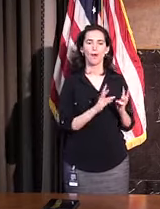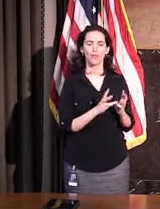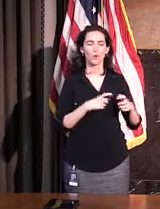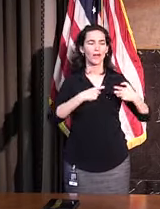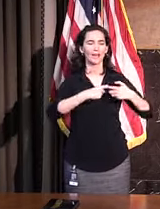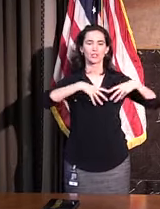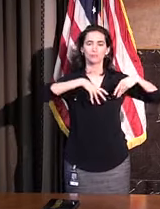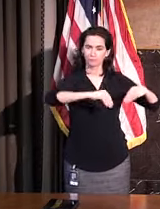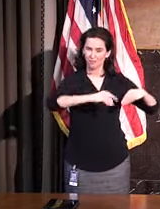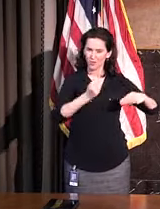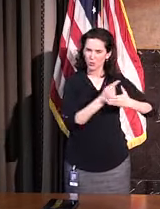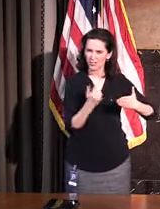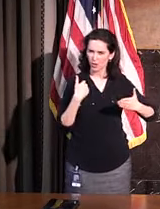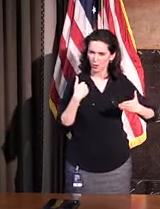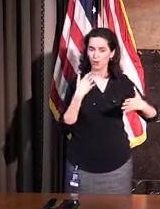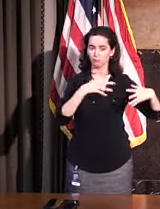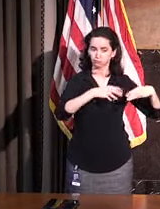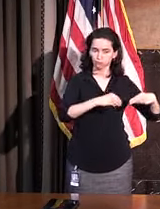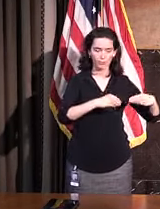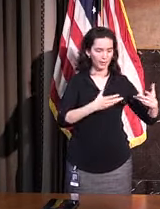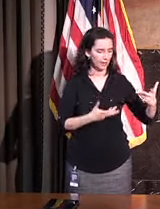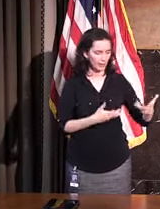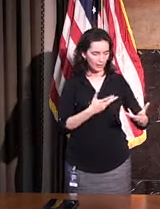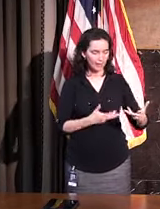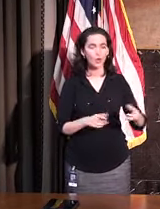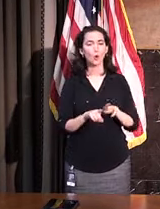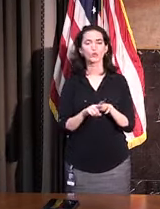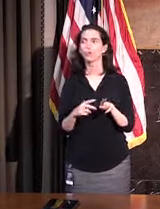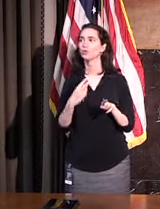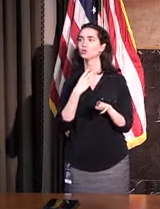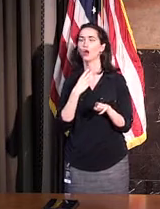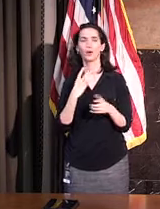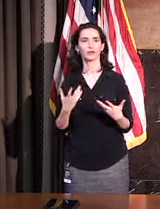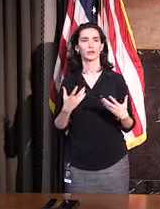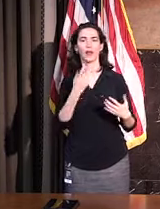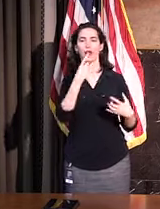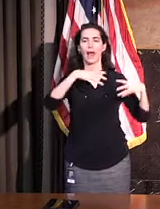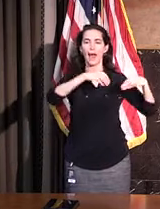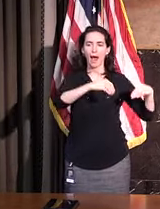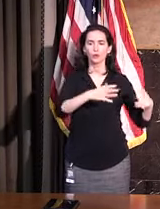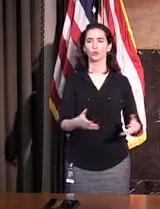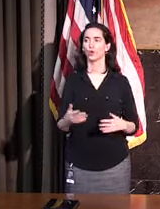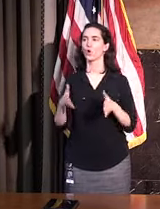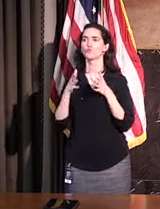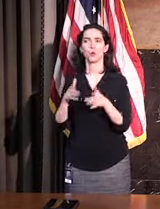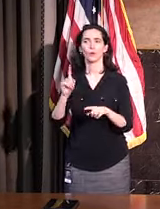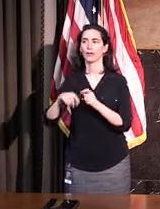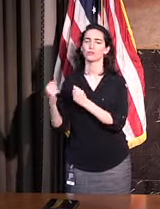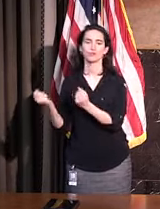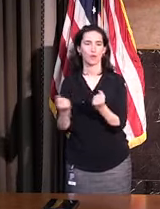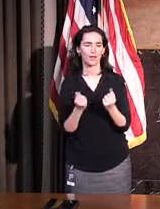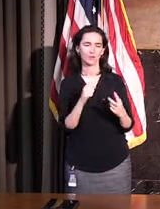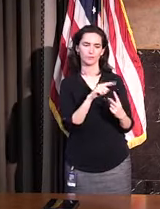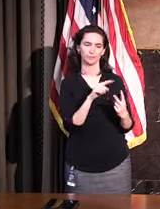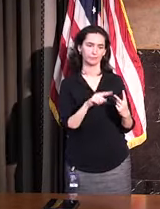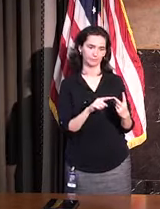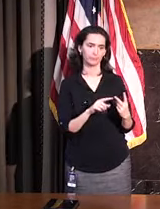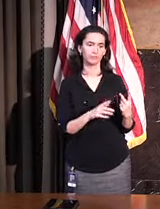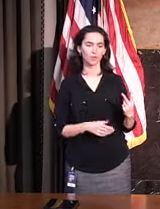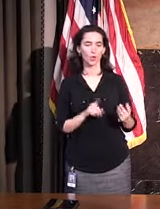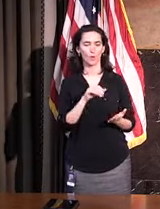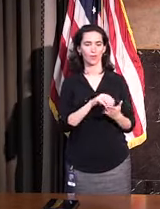ago. And people couldn't get on the roads. There was some power outages, those sorts of things. So yeah, 1,483